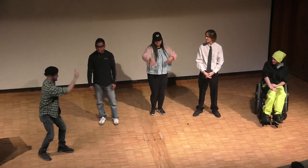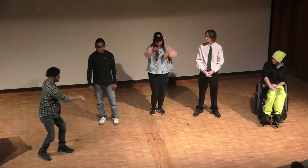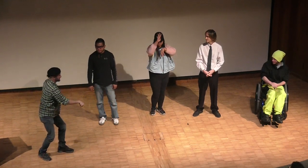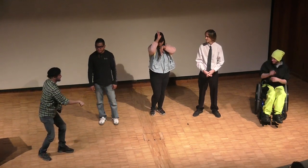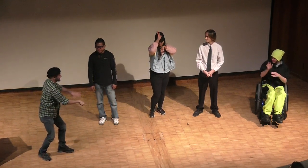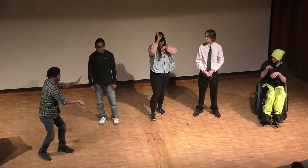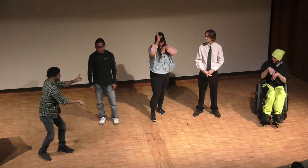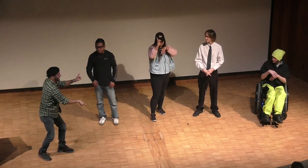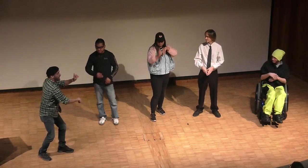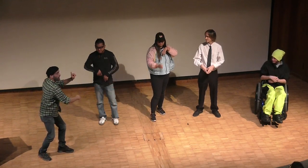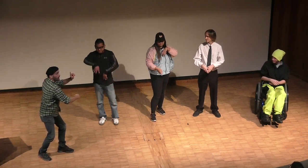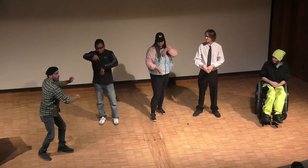that's 1.